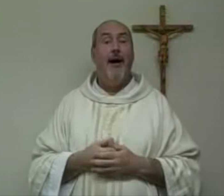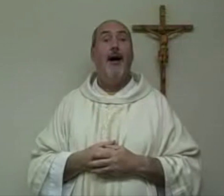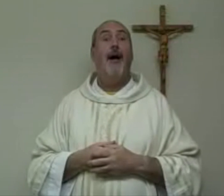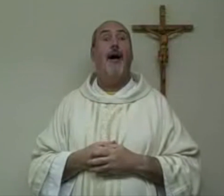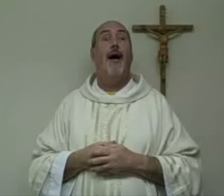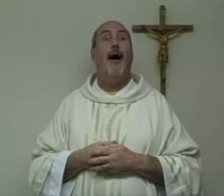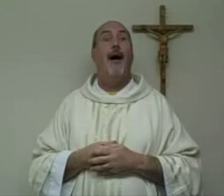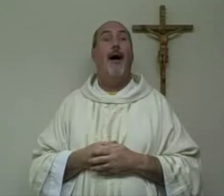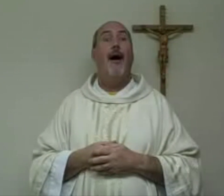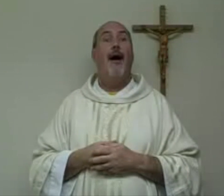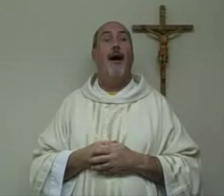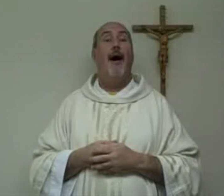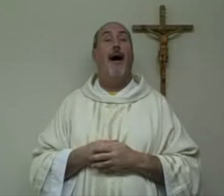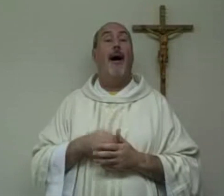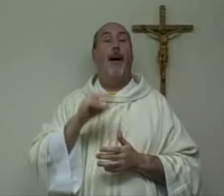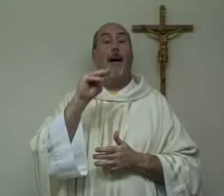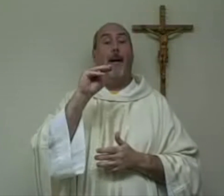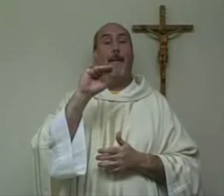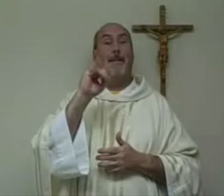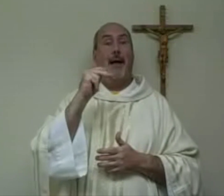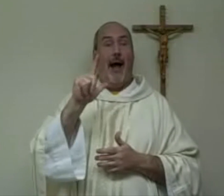of Jesus all through the house.